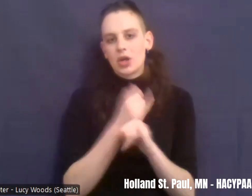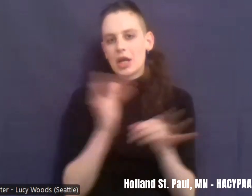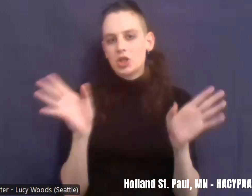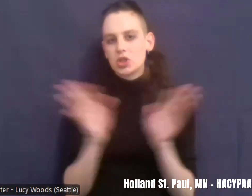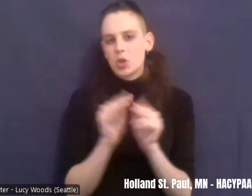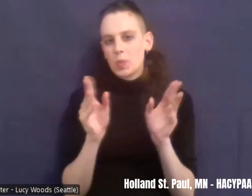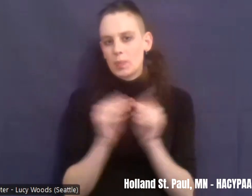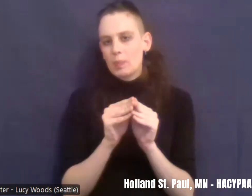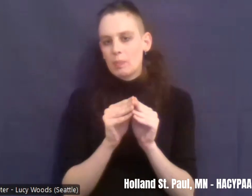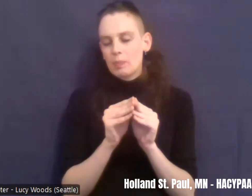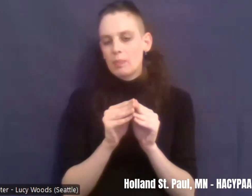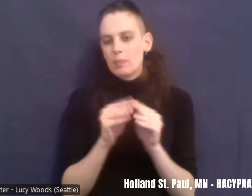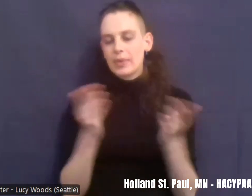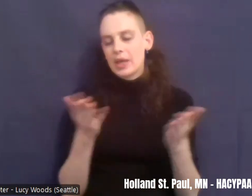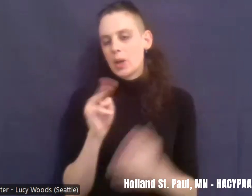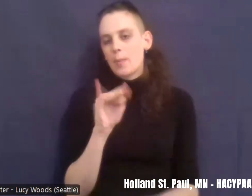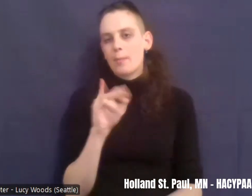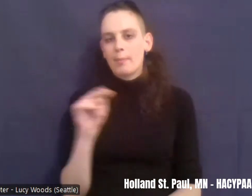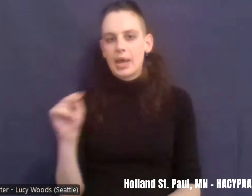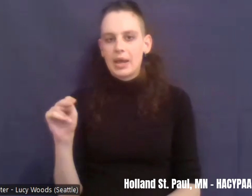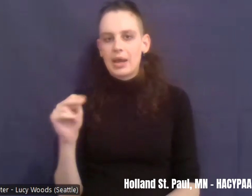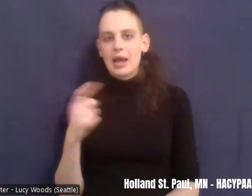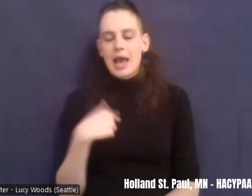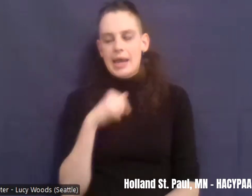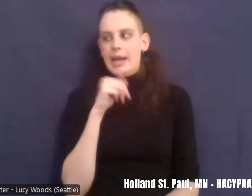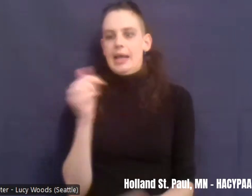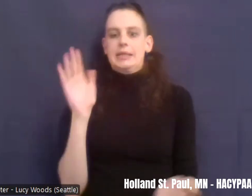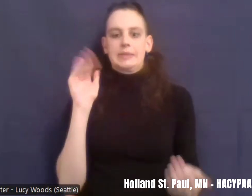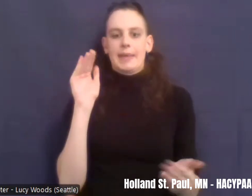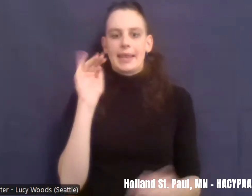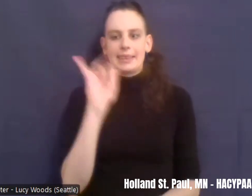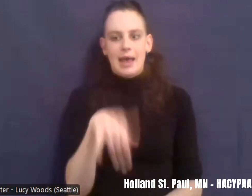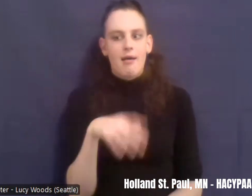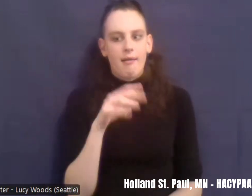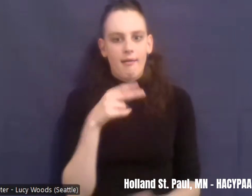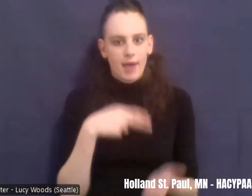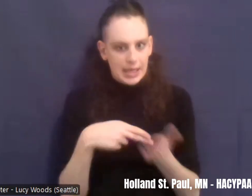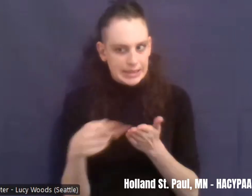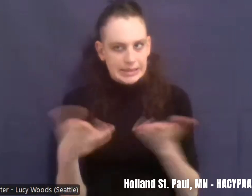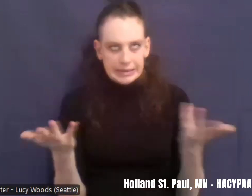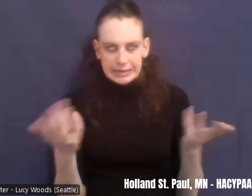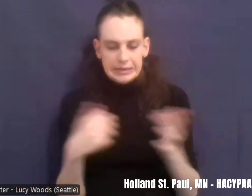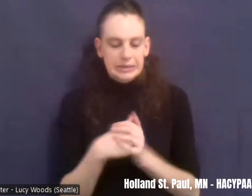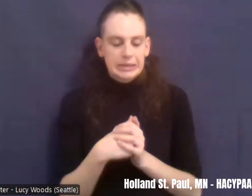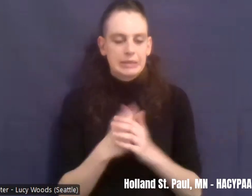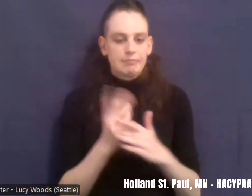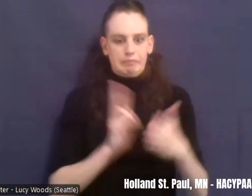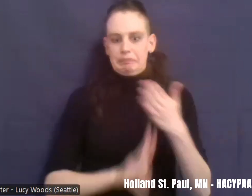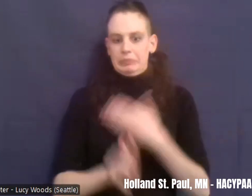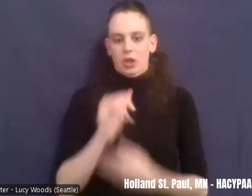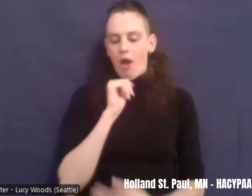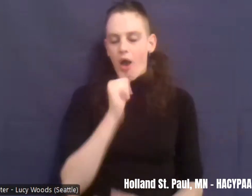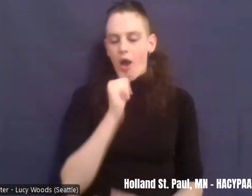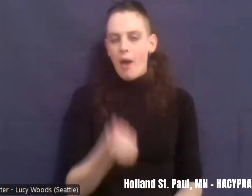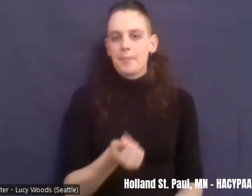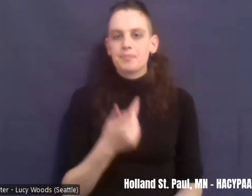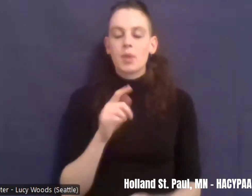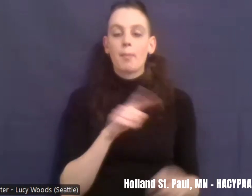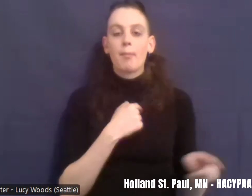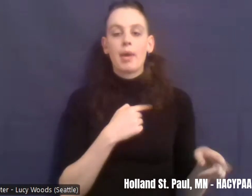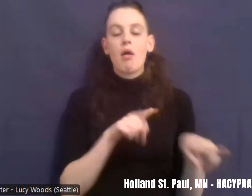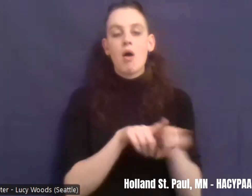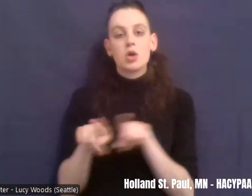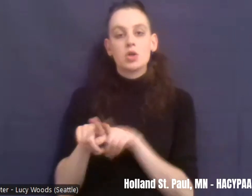card. I wasn't like really banking on having to do that much work. Um, and I'm the outreach chair for HACYPAA, which is the Heartland